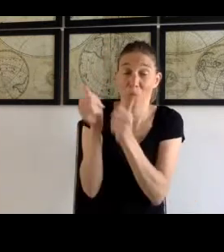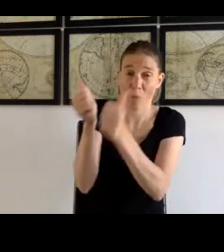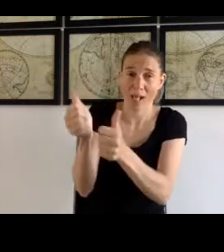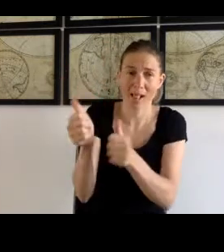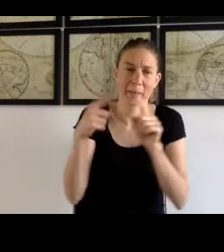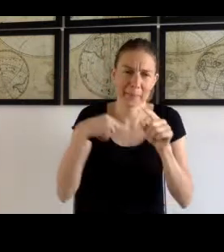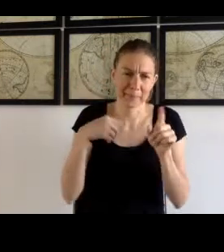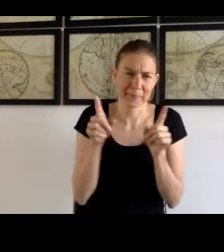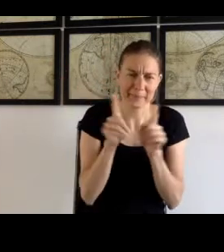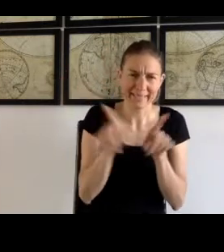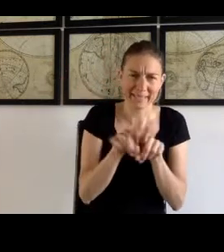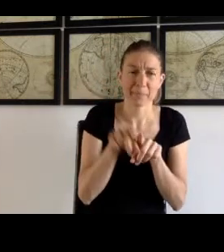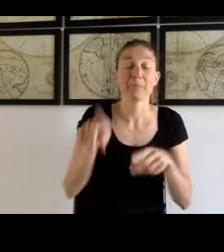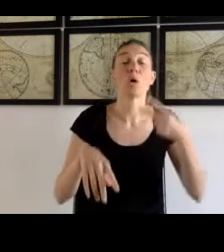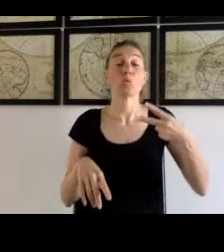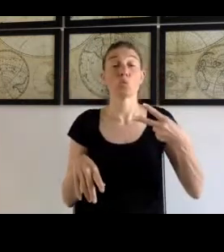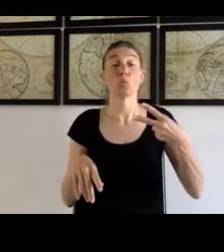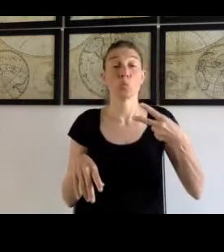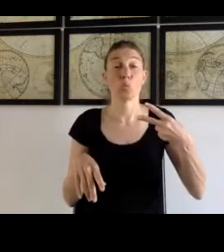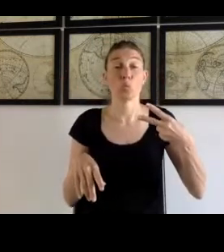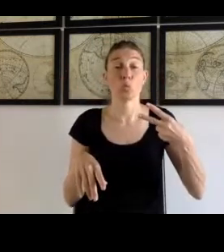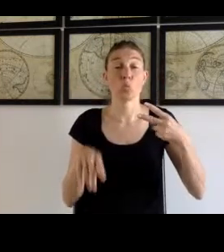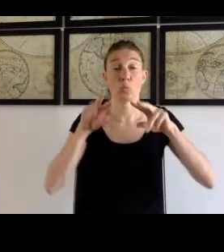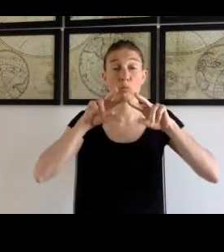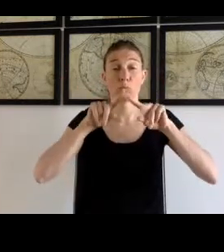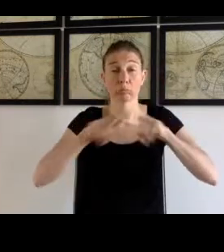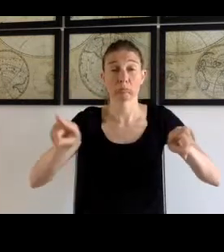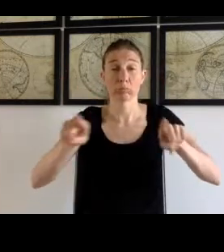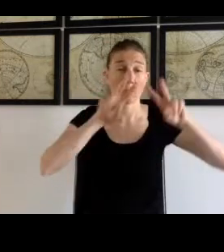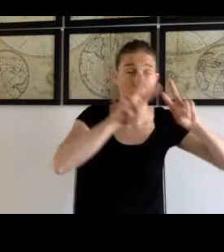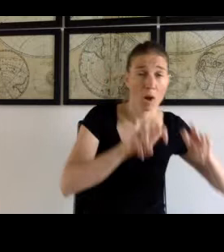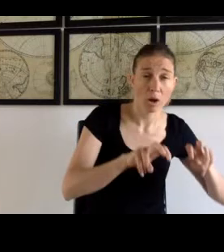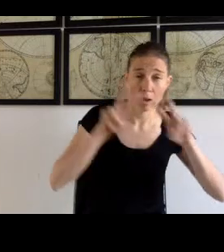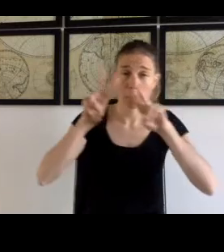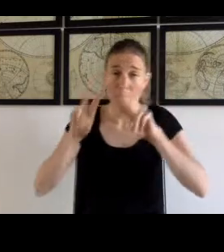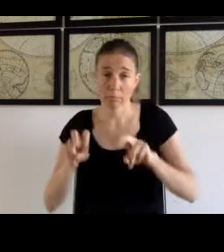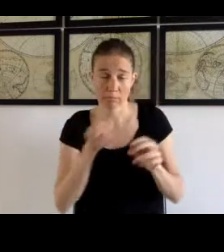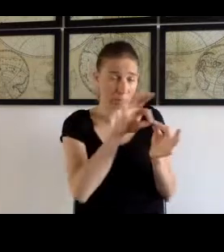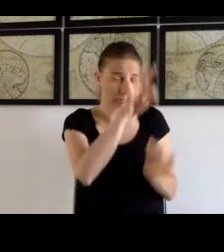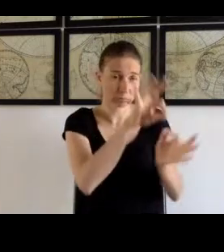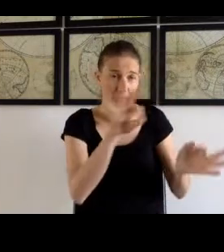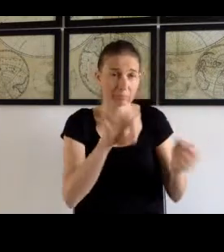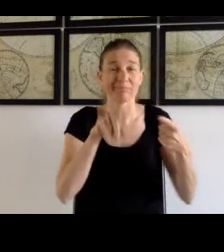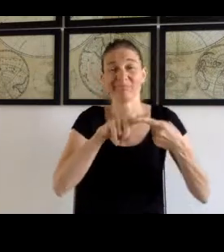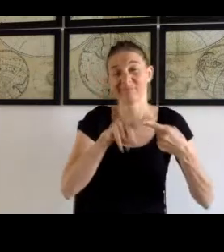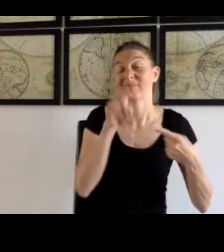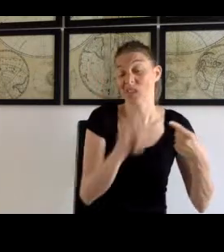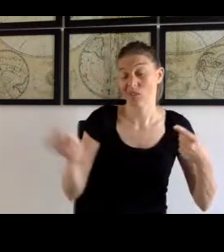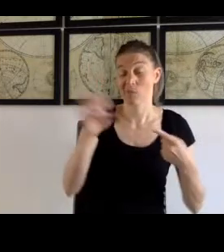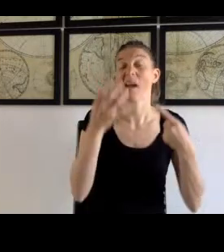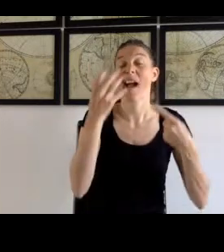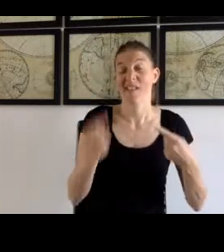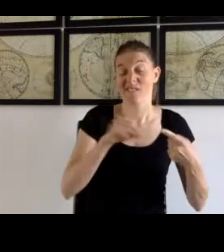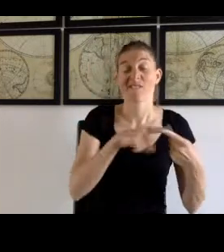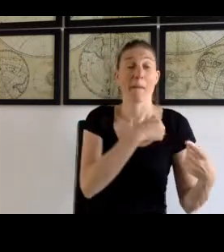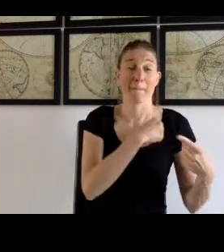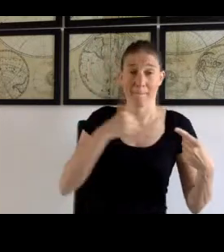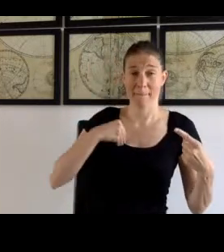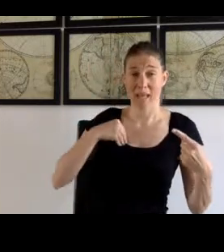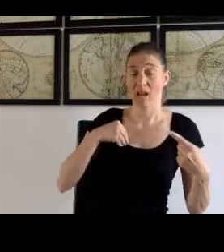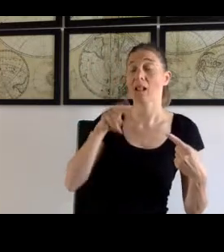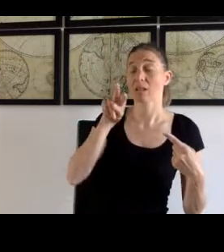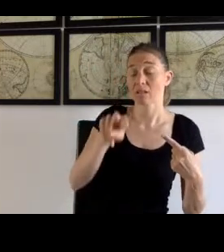are used to assess. So we still have in Europe the biblical approach that does not take into account the